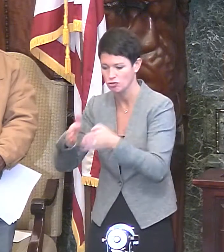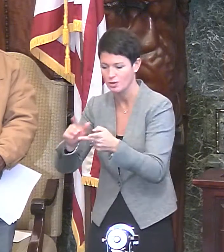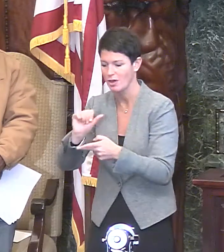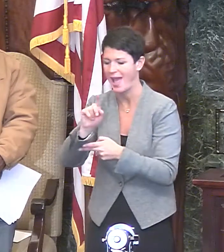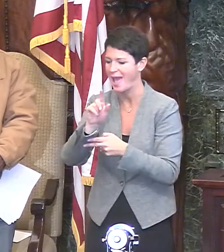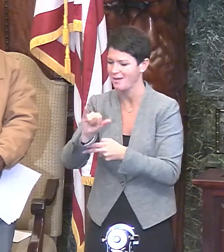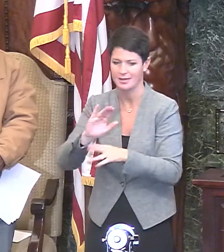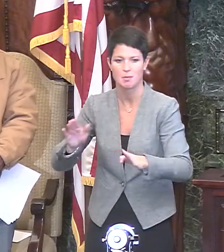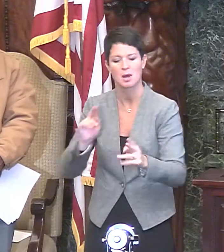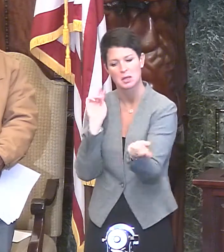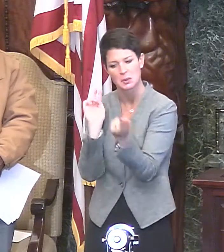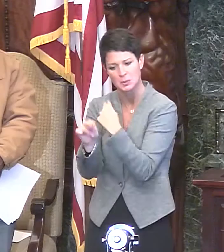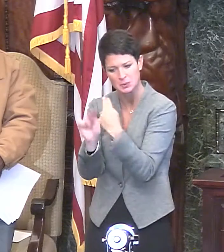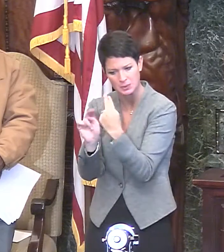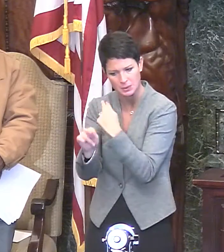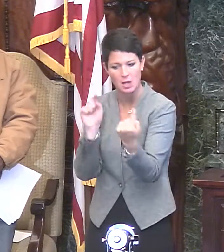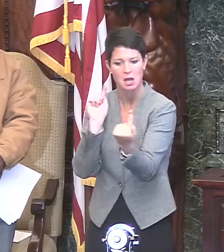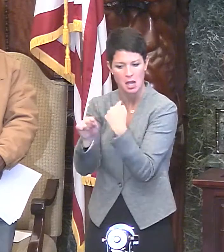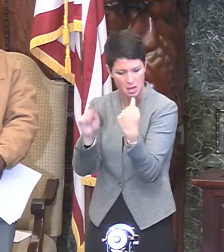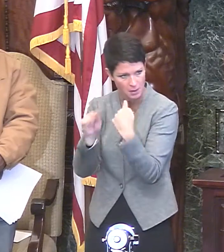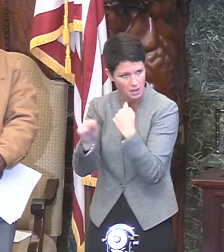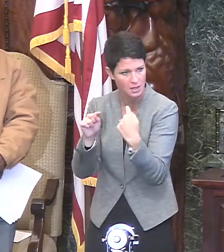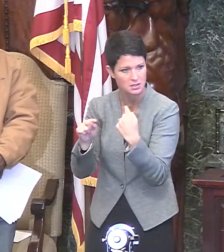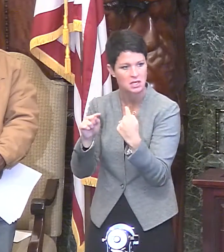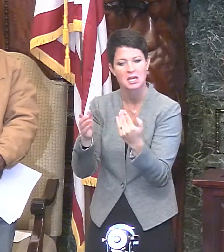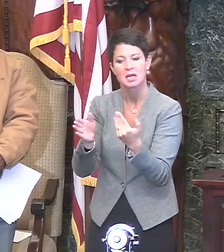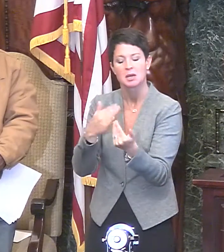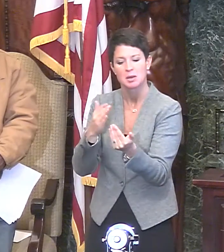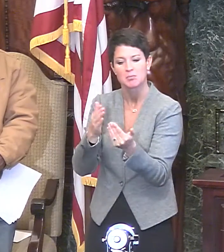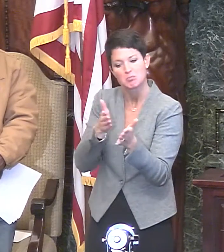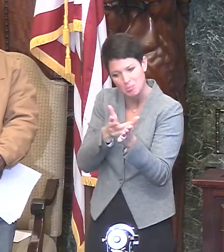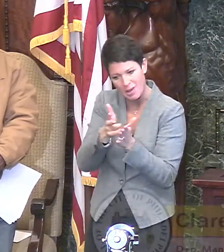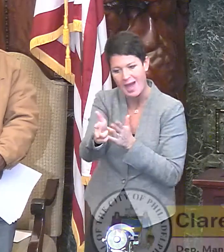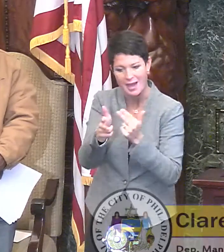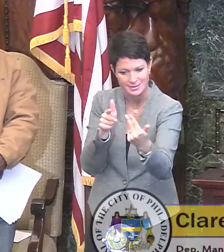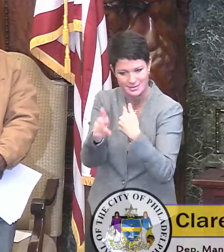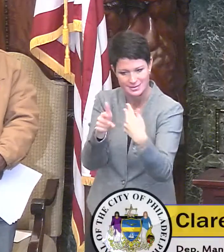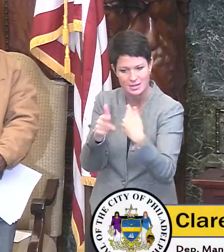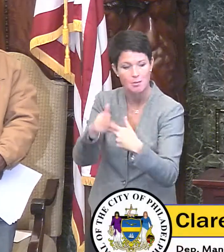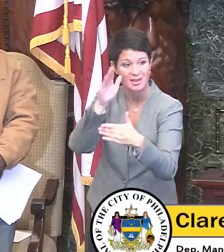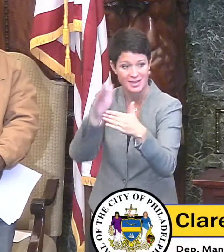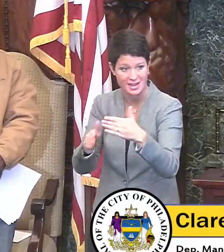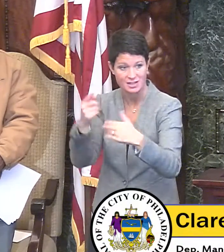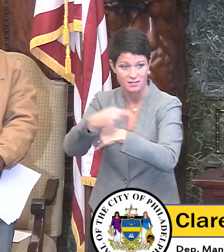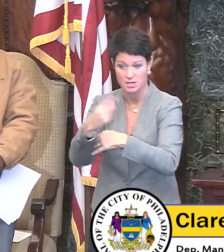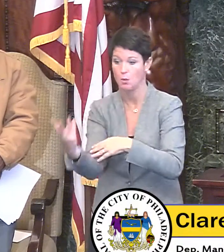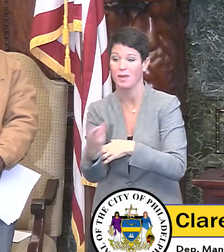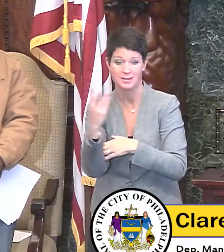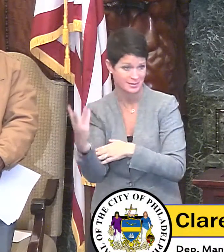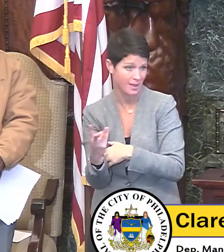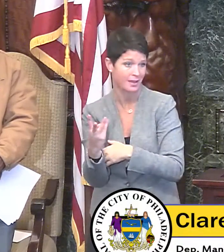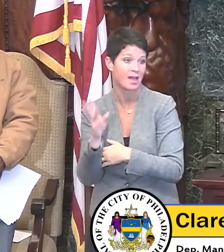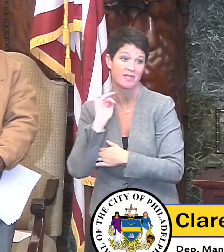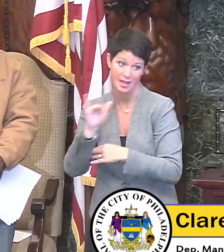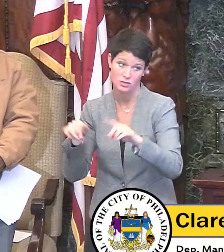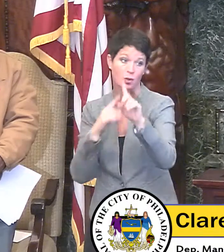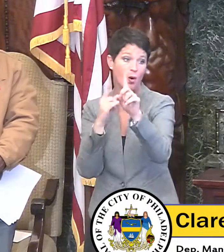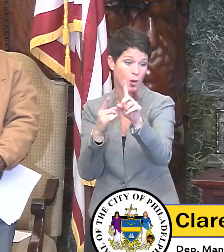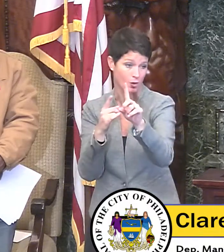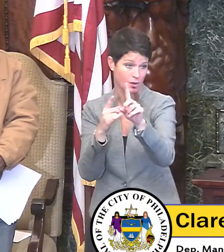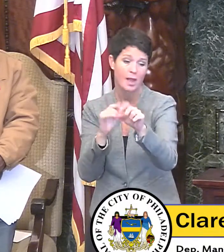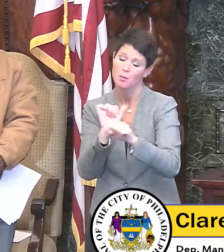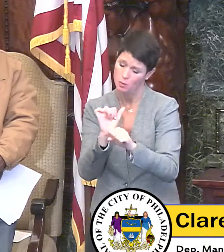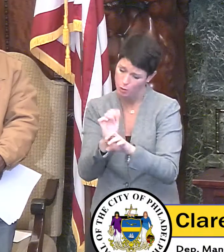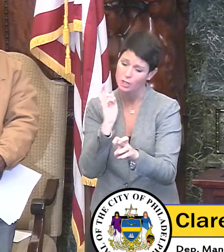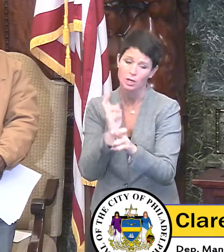alleys, but all of our throughways passable by the end of the day on Wednesday. That is our goal. And we're working